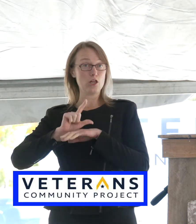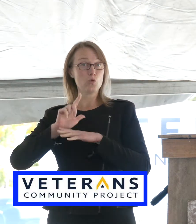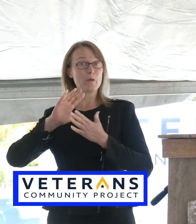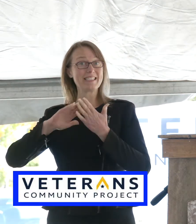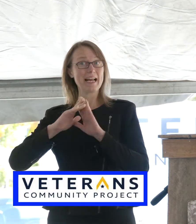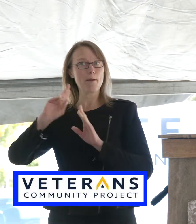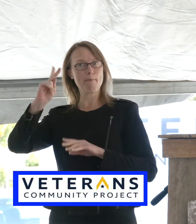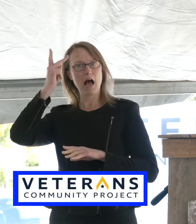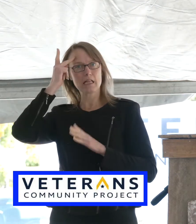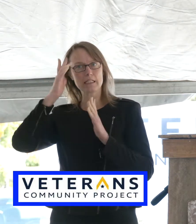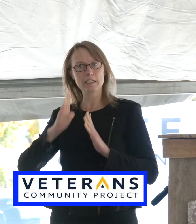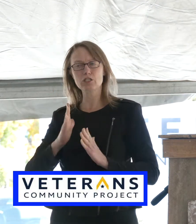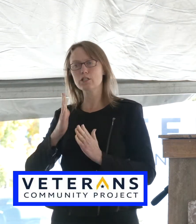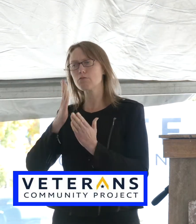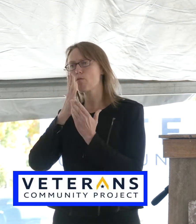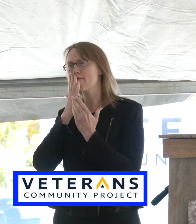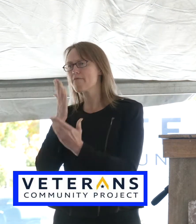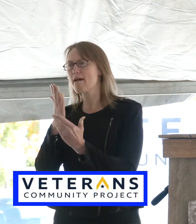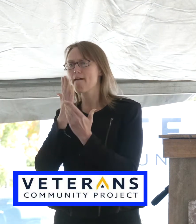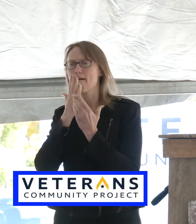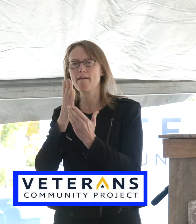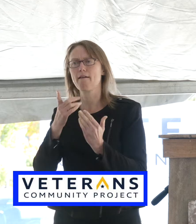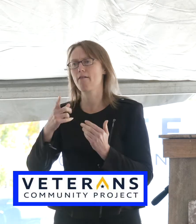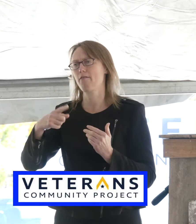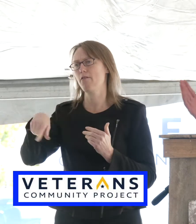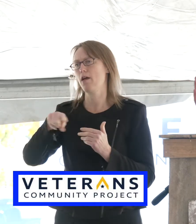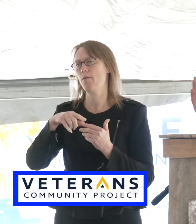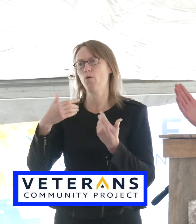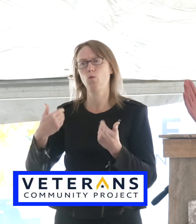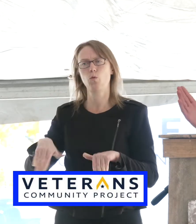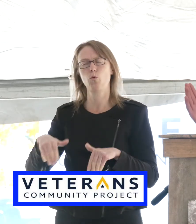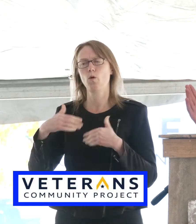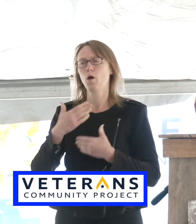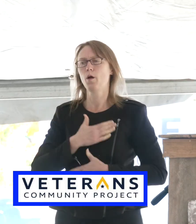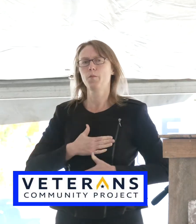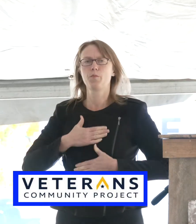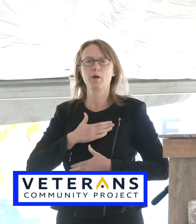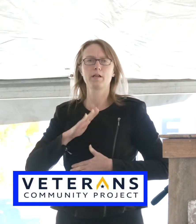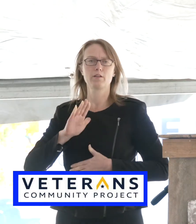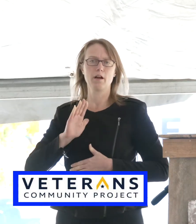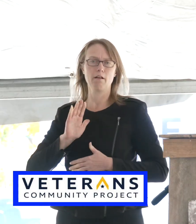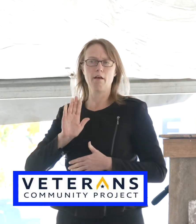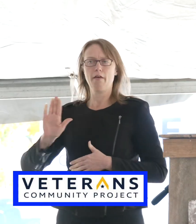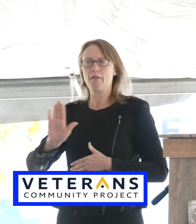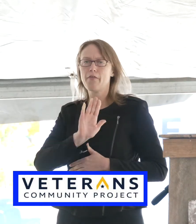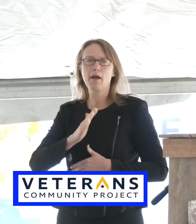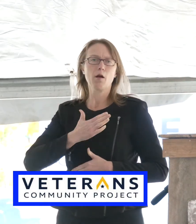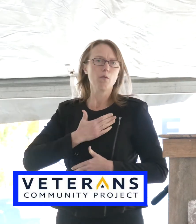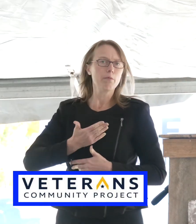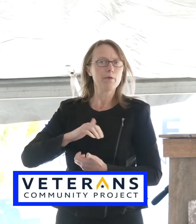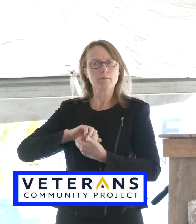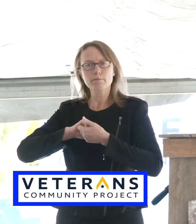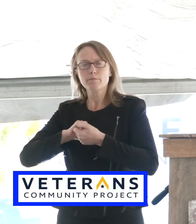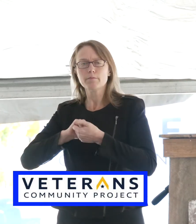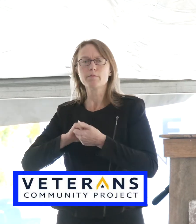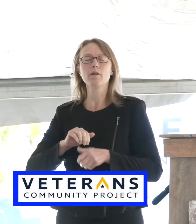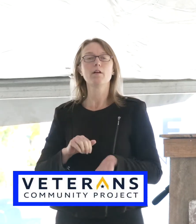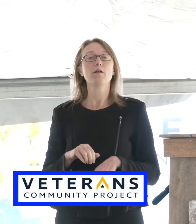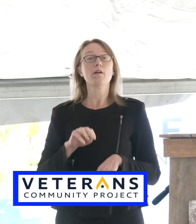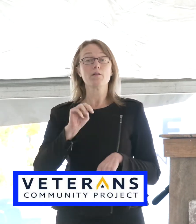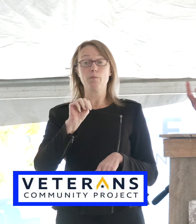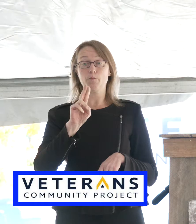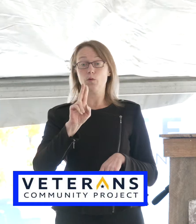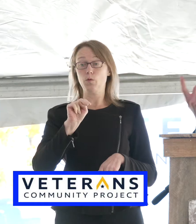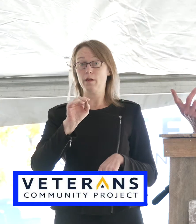and we know how important that partnership is going to be going forward. I mean, if you want to get an understanding as to why the municipal partnership is so